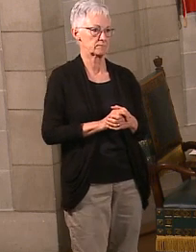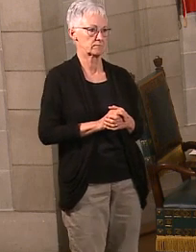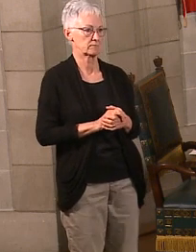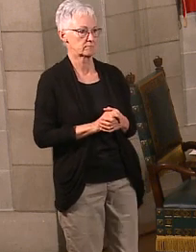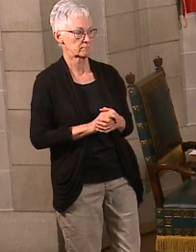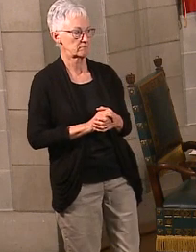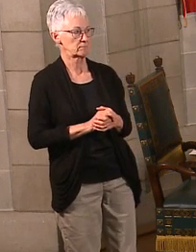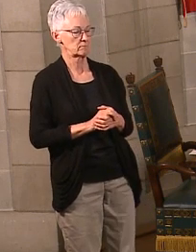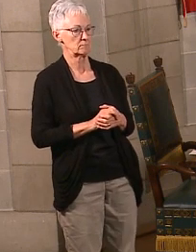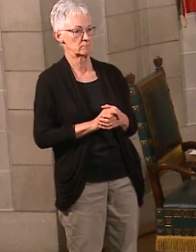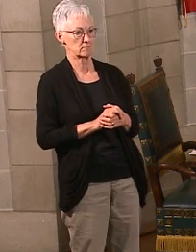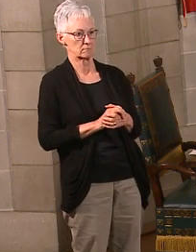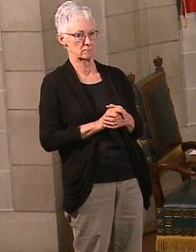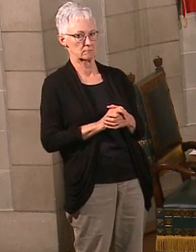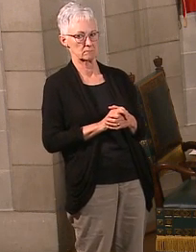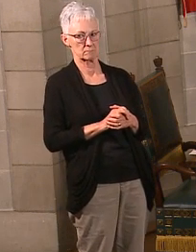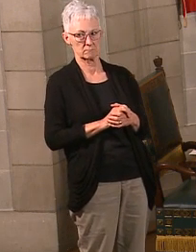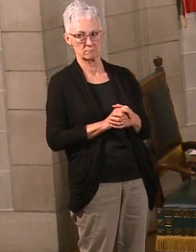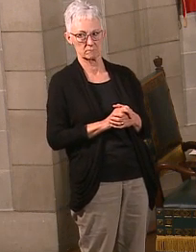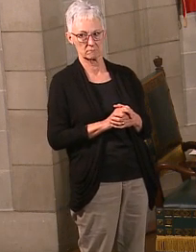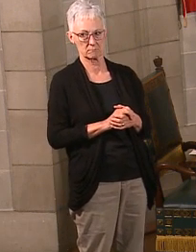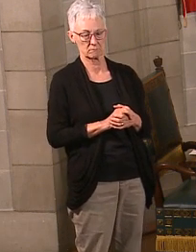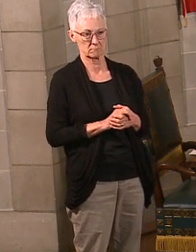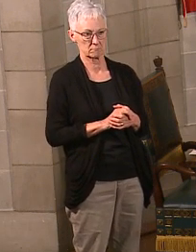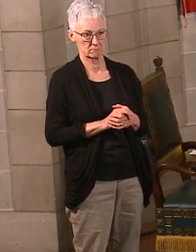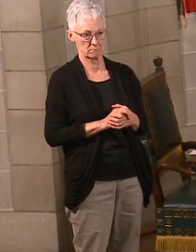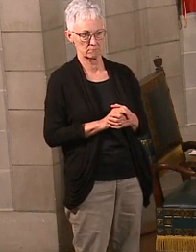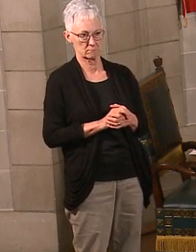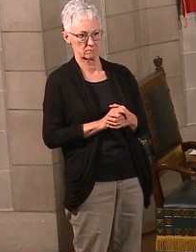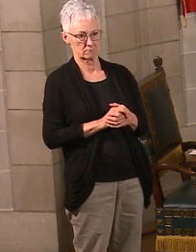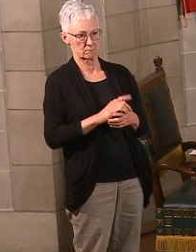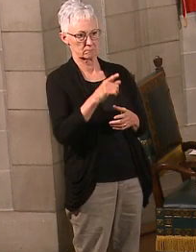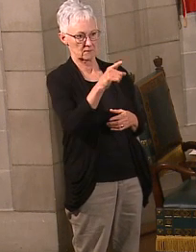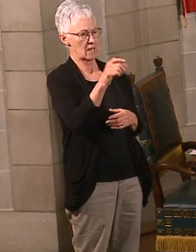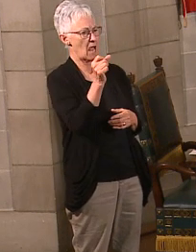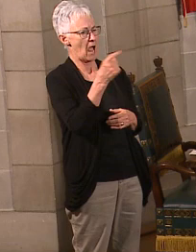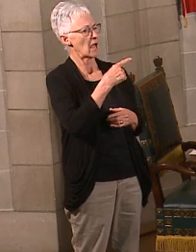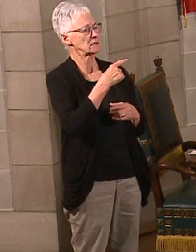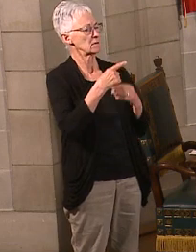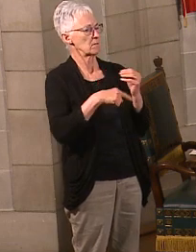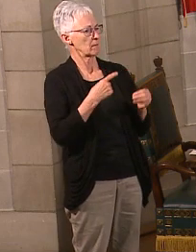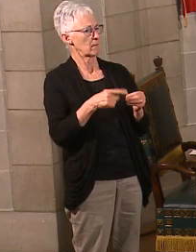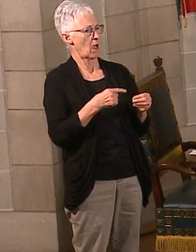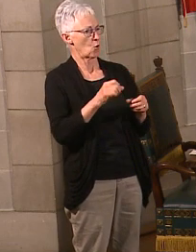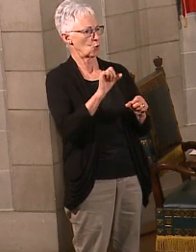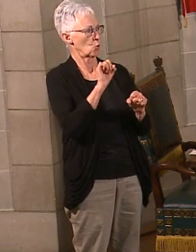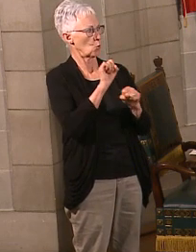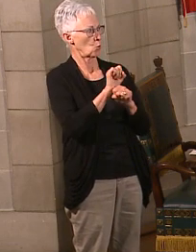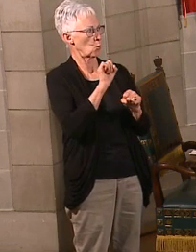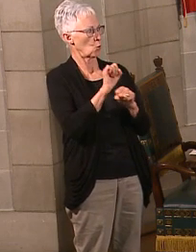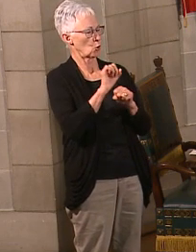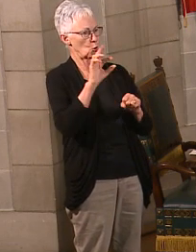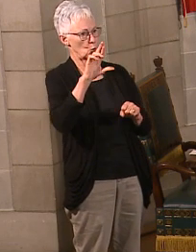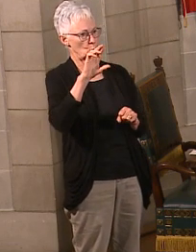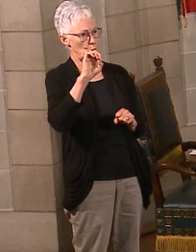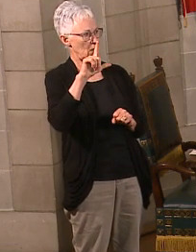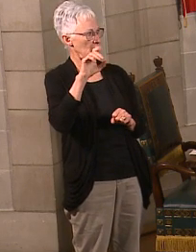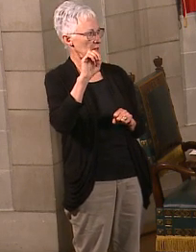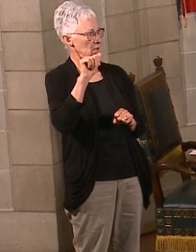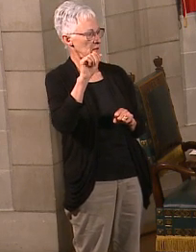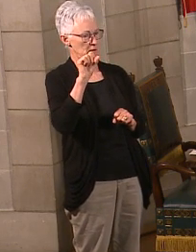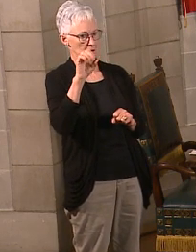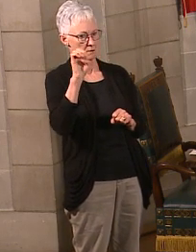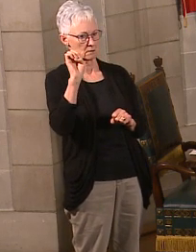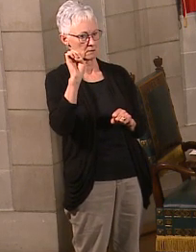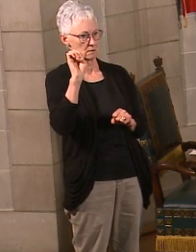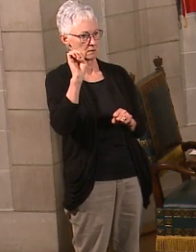work release or to, test. What have you done with work release? I didn't repeat your last question, I don't think,